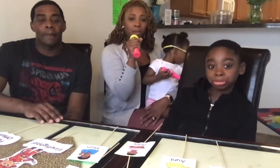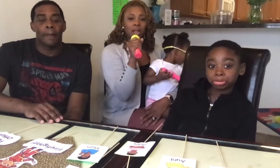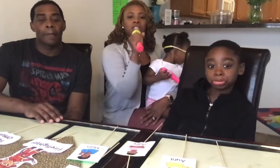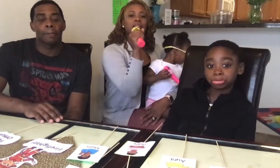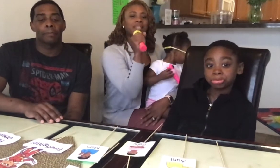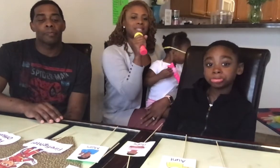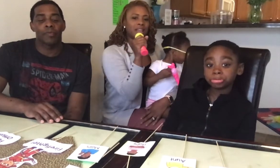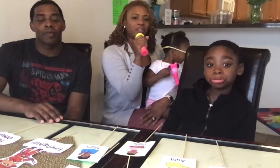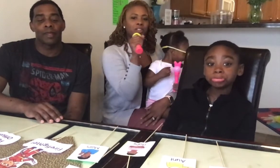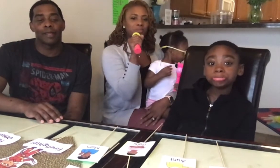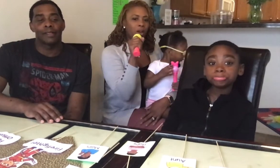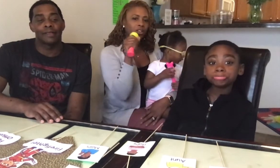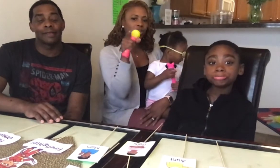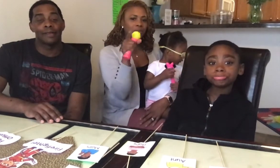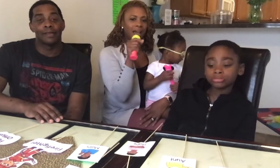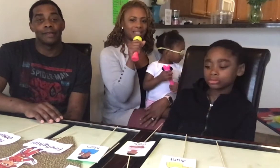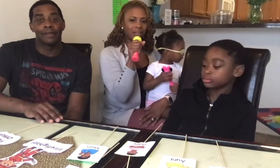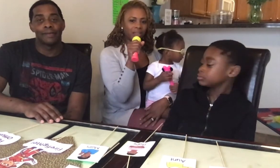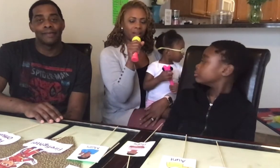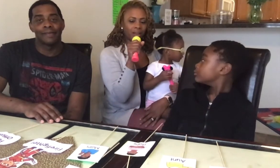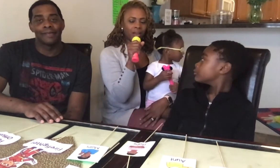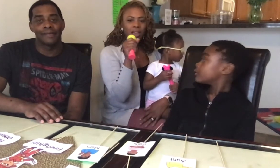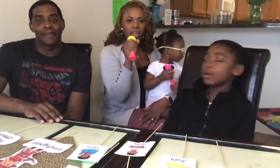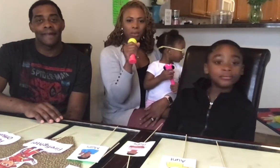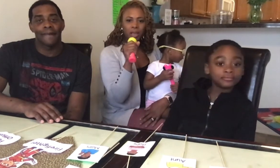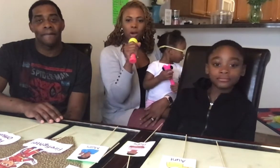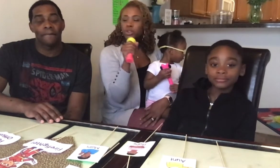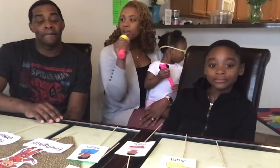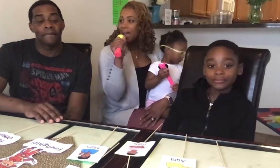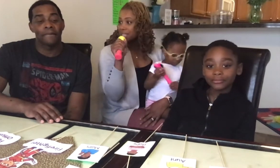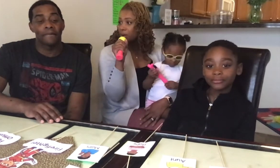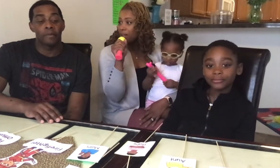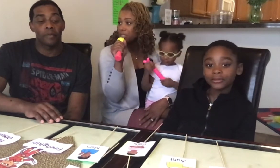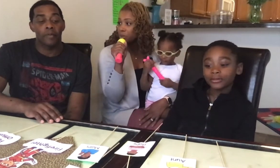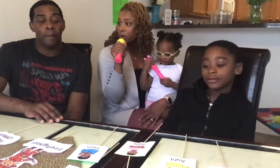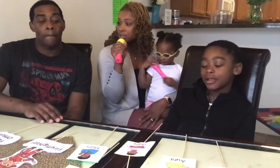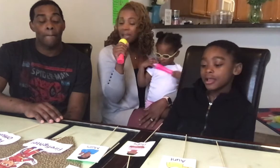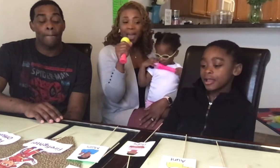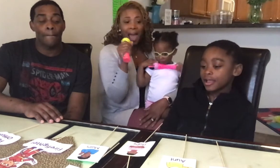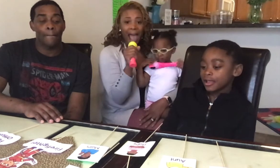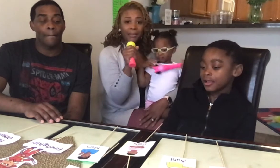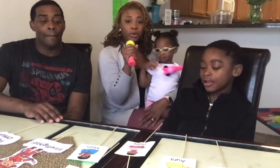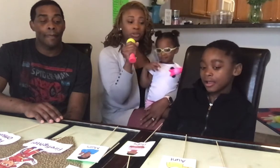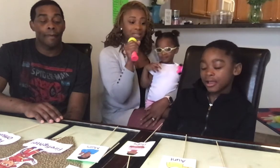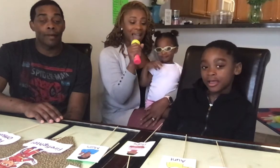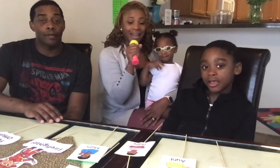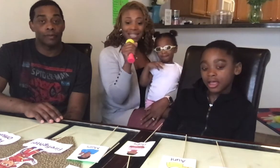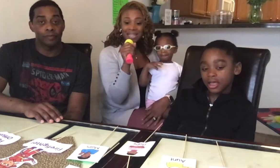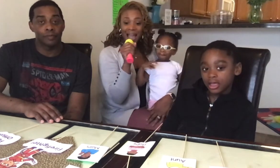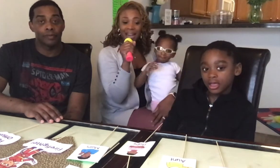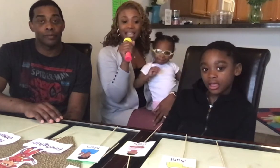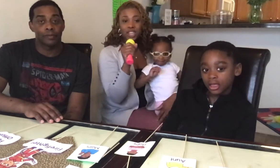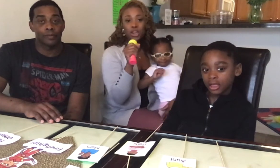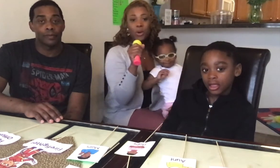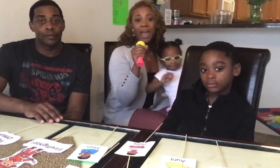So let's see if they're smarter than you guys out there. Here we go. You guys know how this works. I'm going to sign a sign and you have to